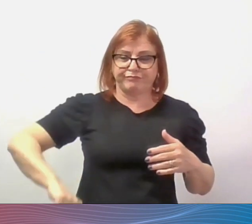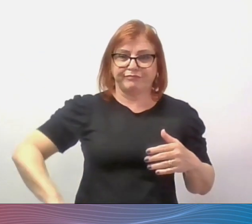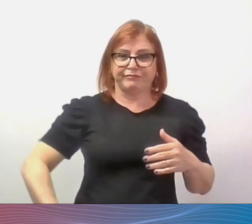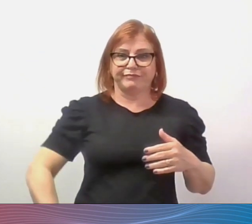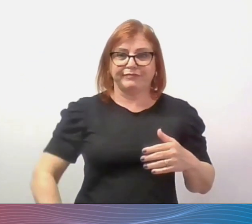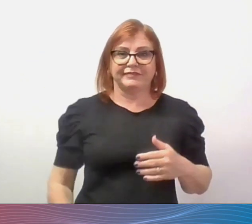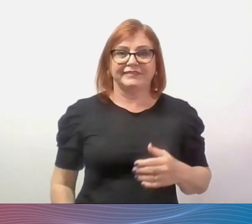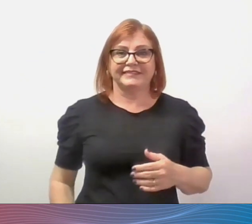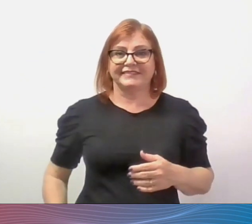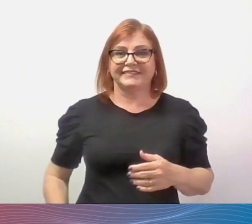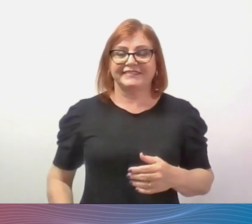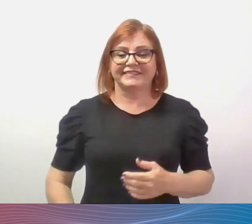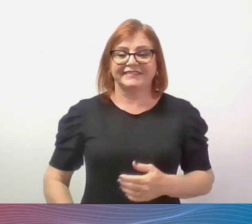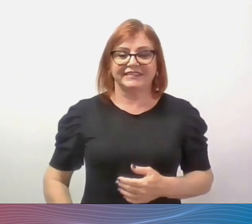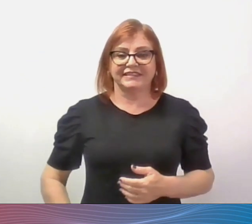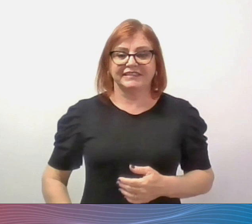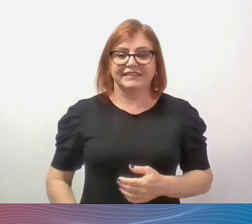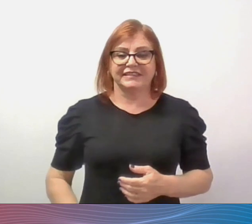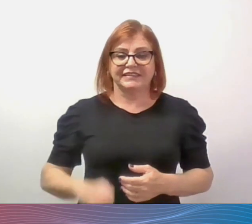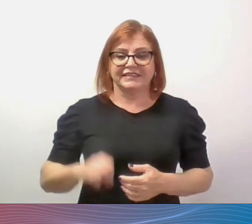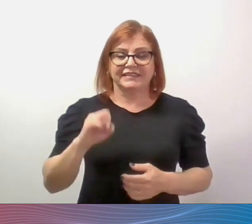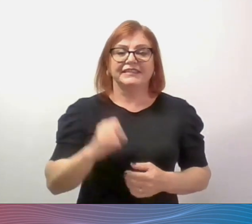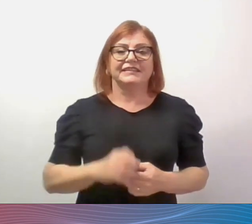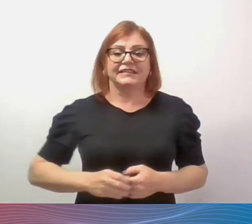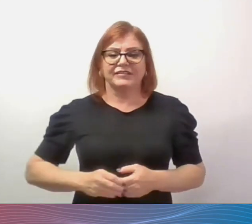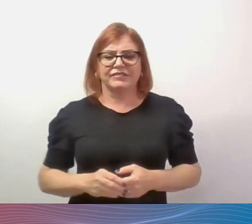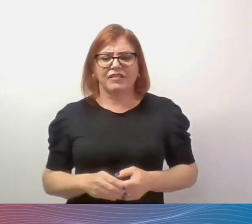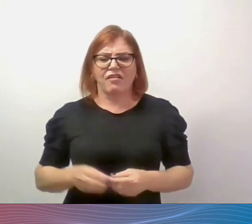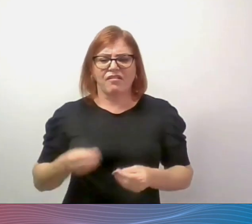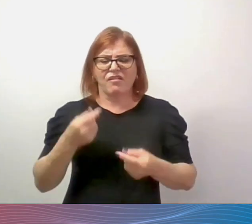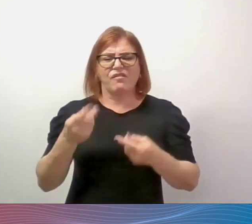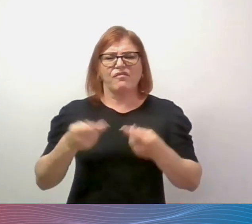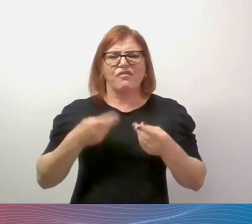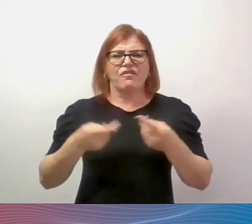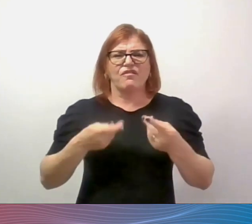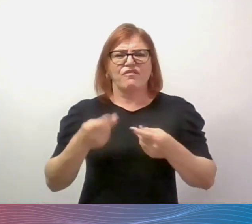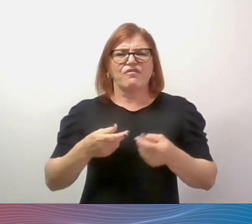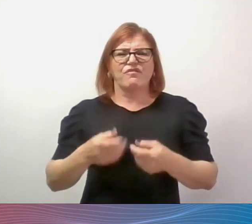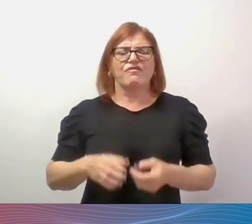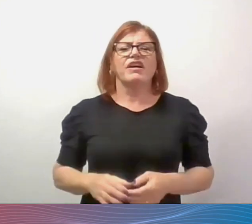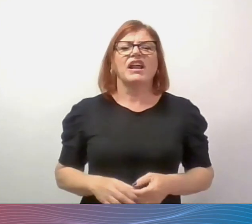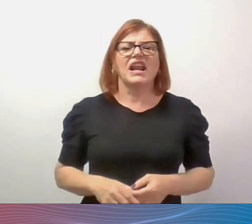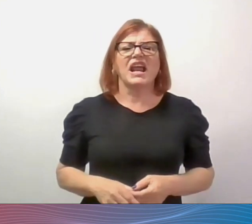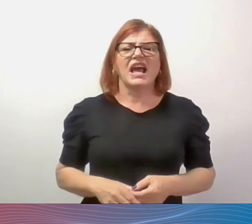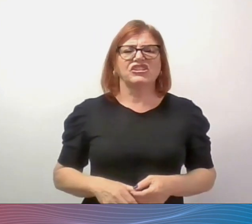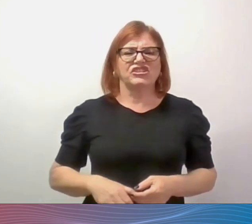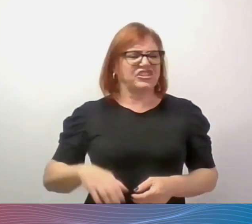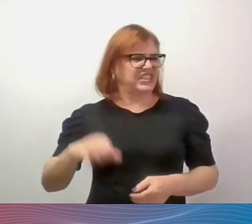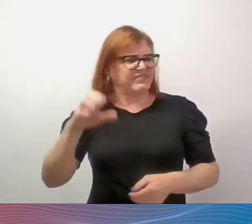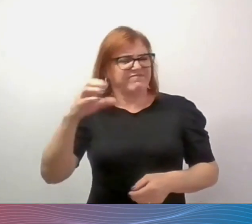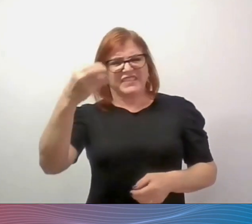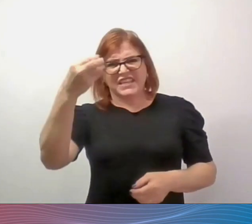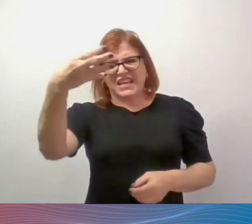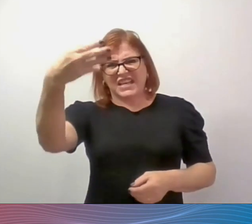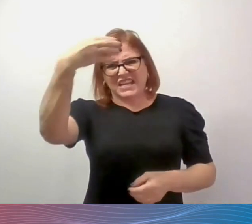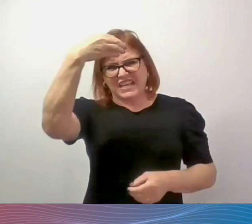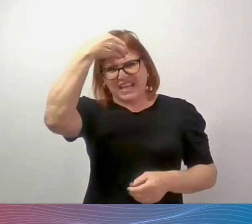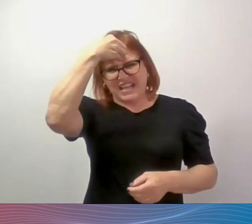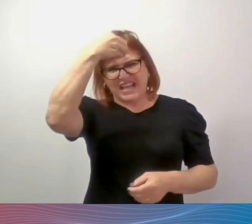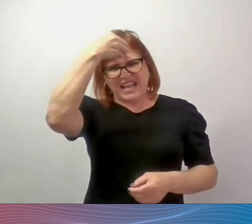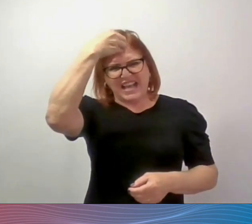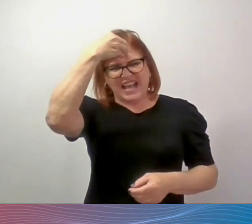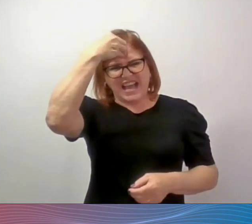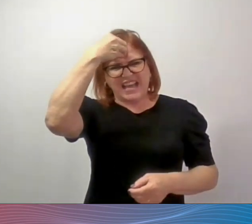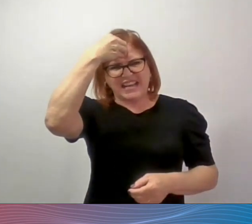falando de impudicícia. Wow, I'd like not to be talking about fornication. É tão bonito permanecer no amor de